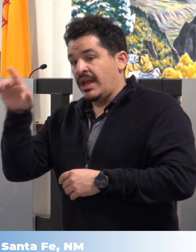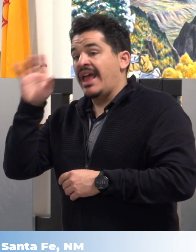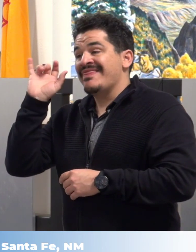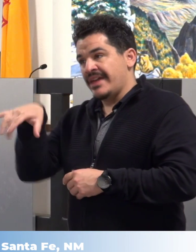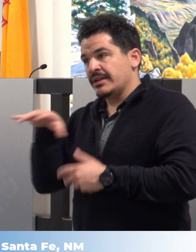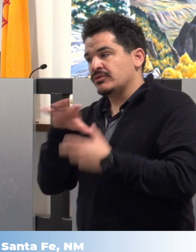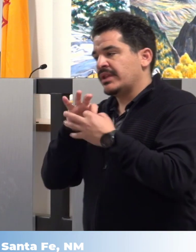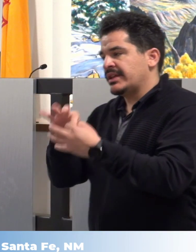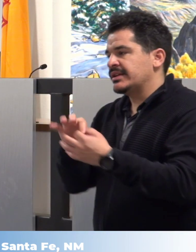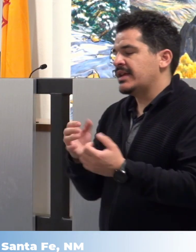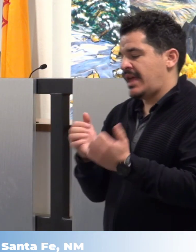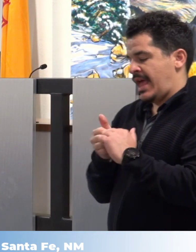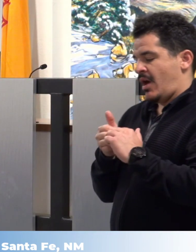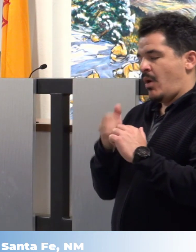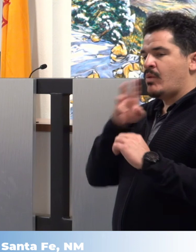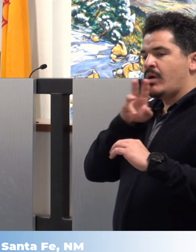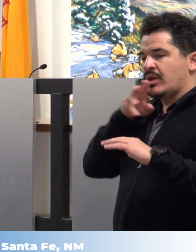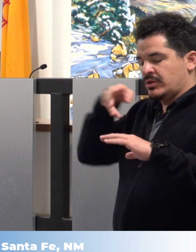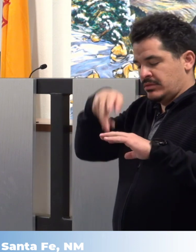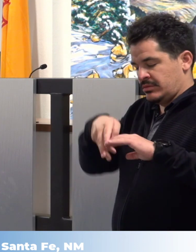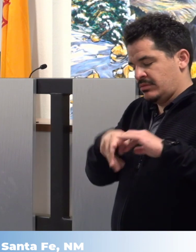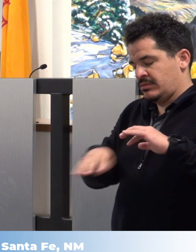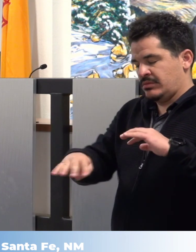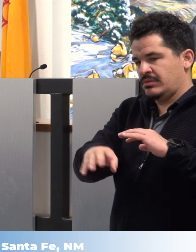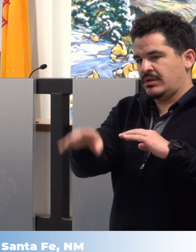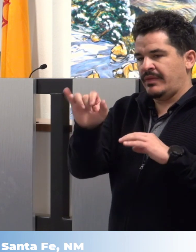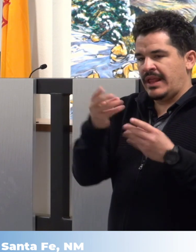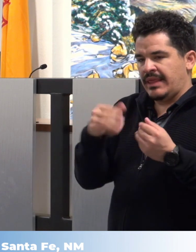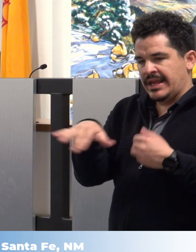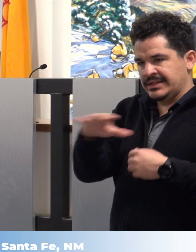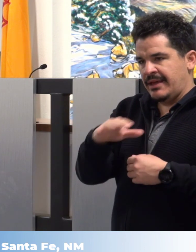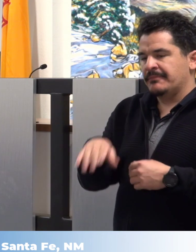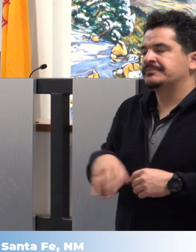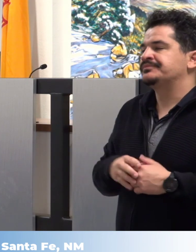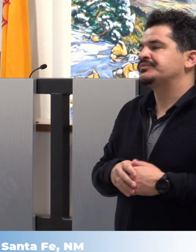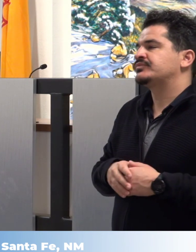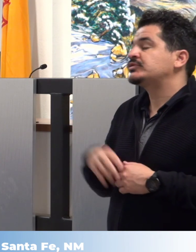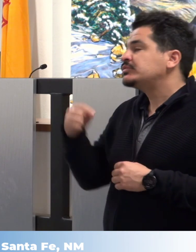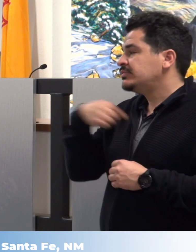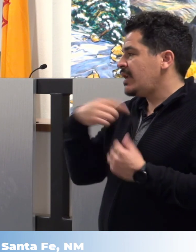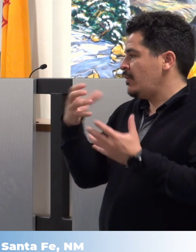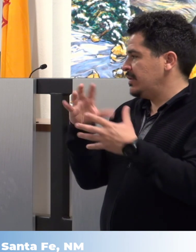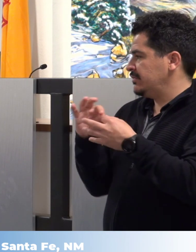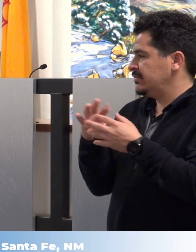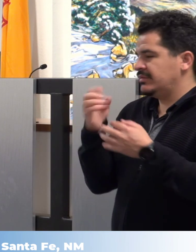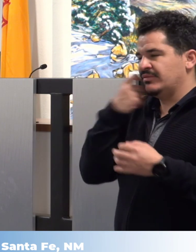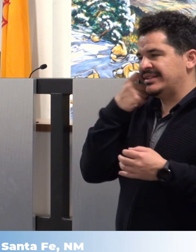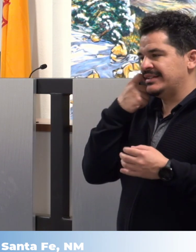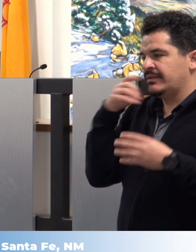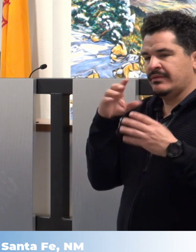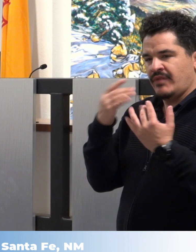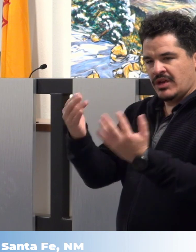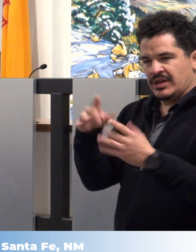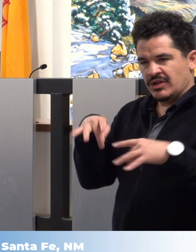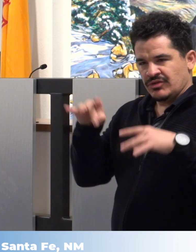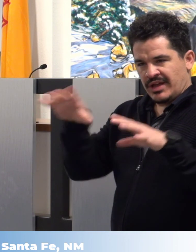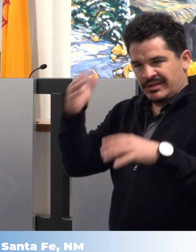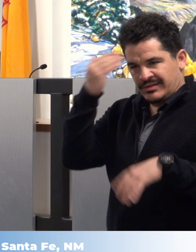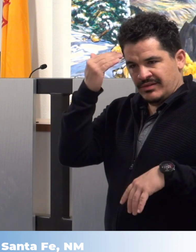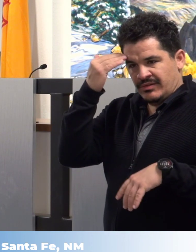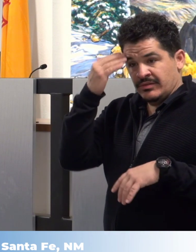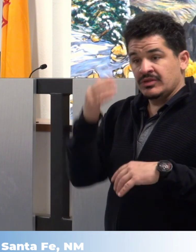how water moves in that landscape. I will just say one thing about the recent fires and I'm sure you're all aware of. It's now raining